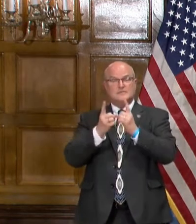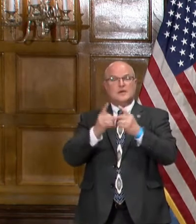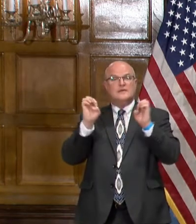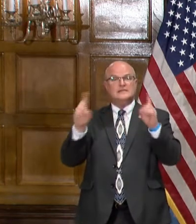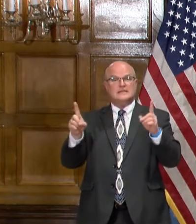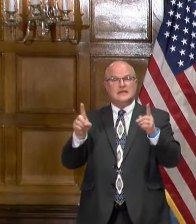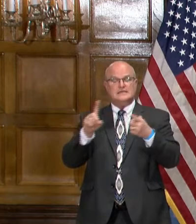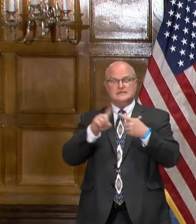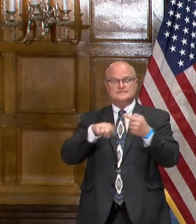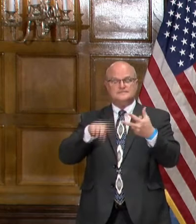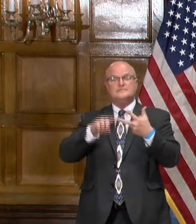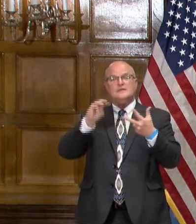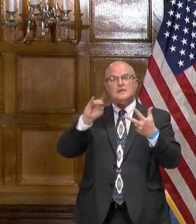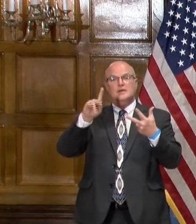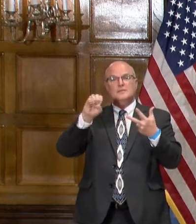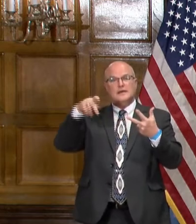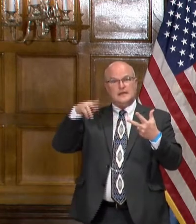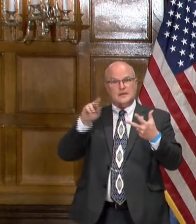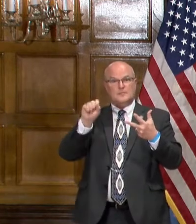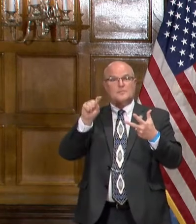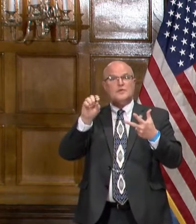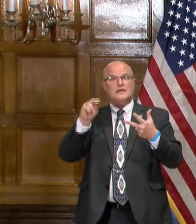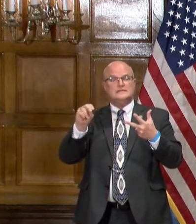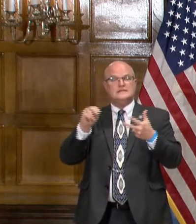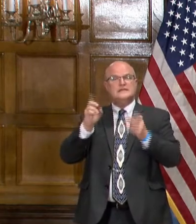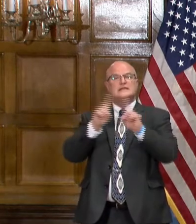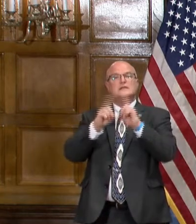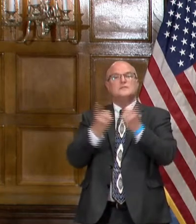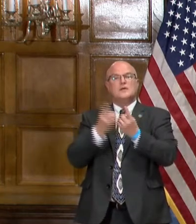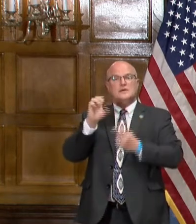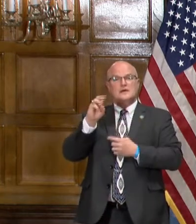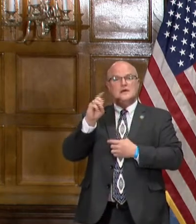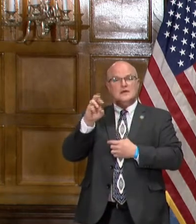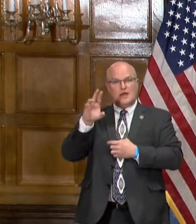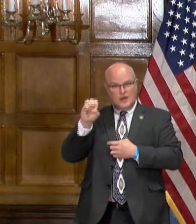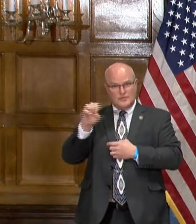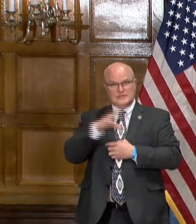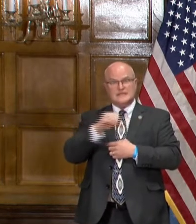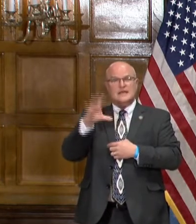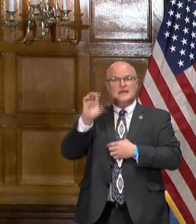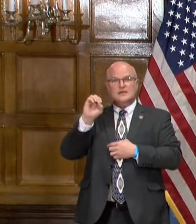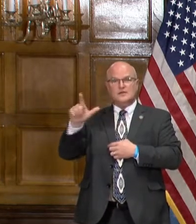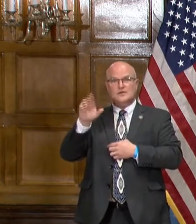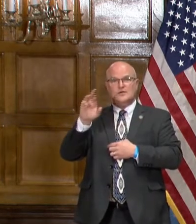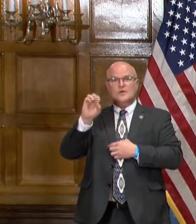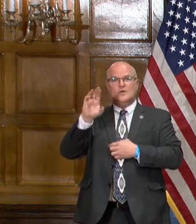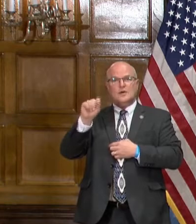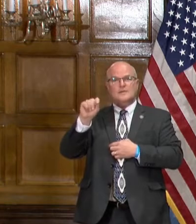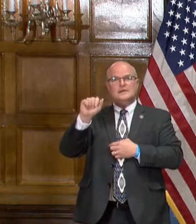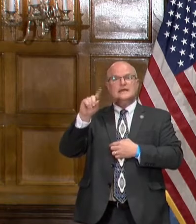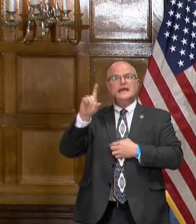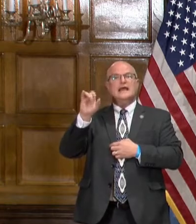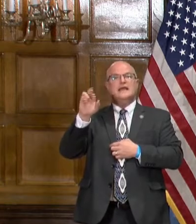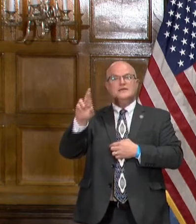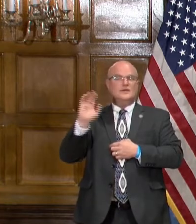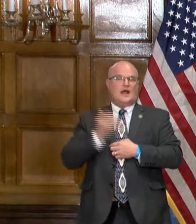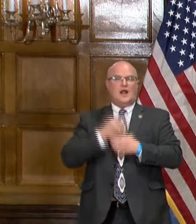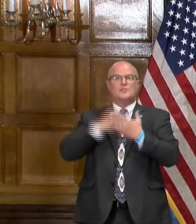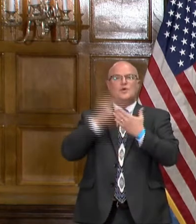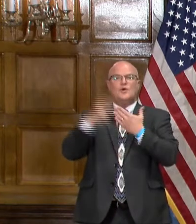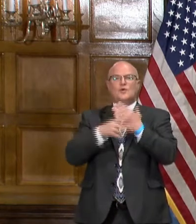Mike Preston of the Department of Commerce, and then we have Colonel Robert Ader, our